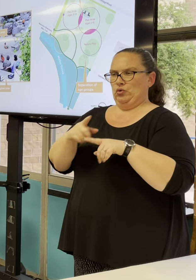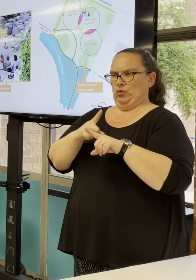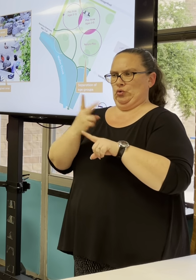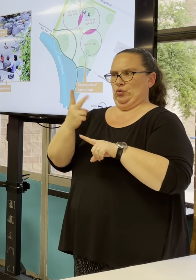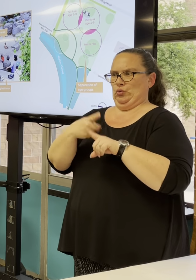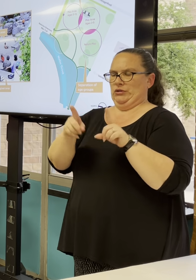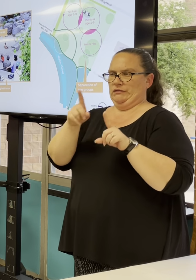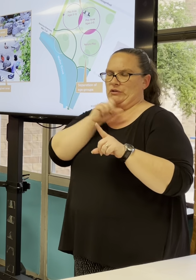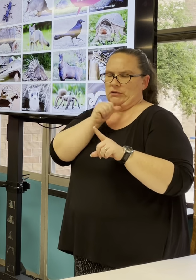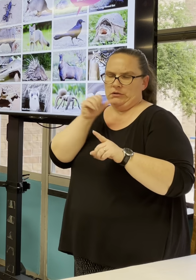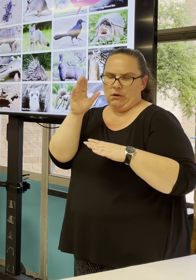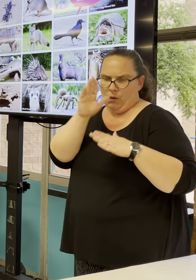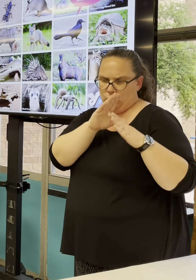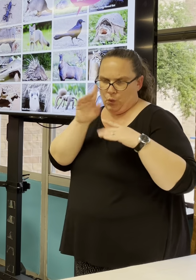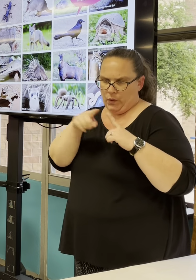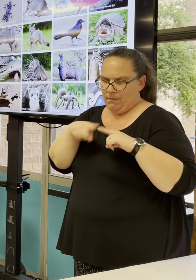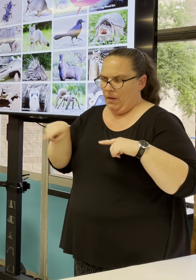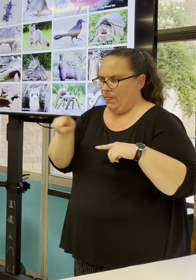worried.